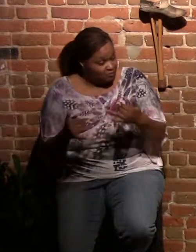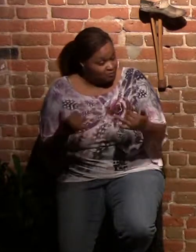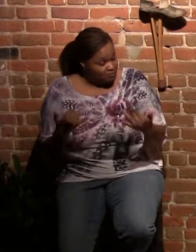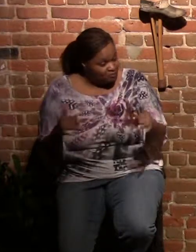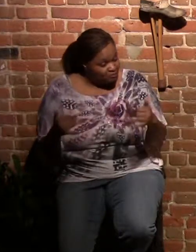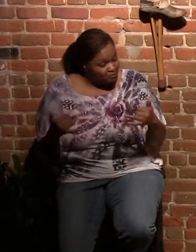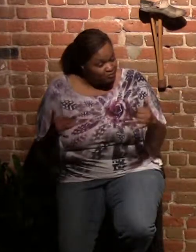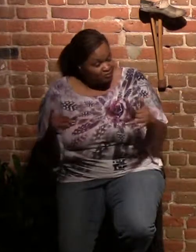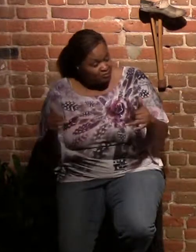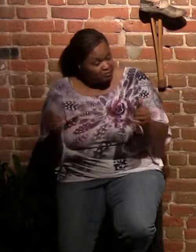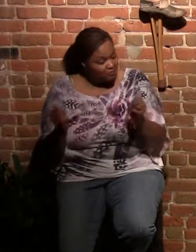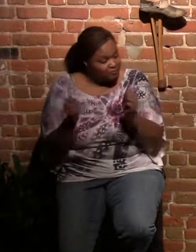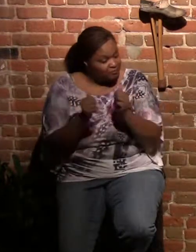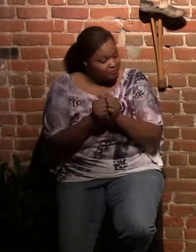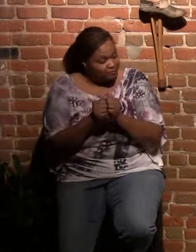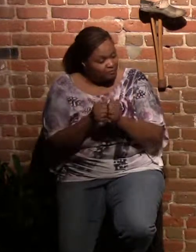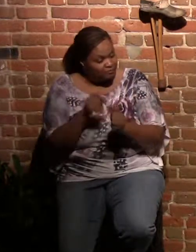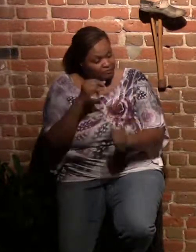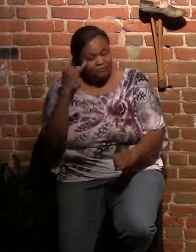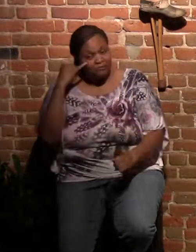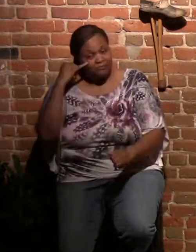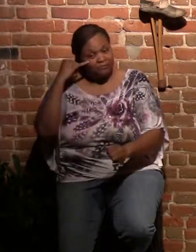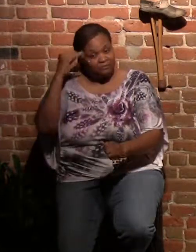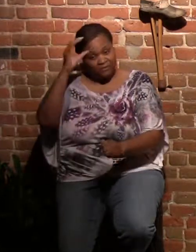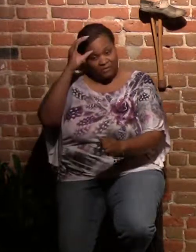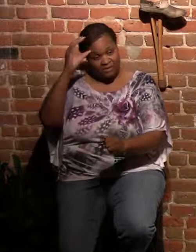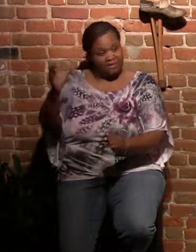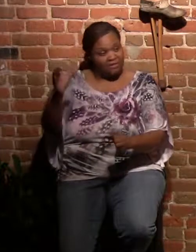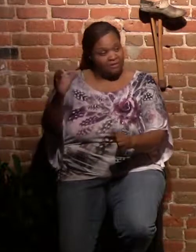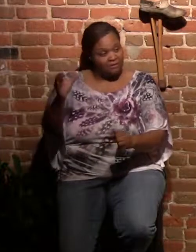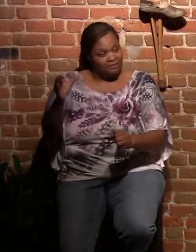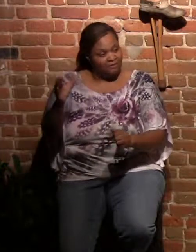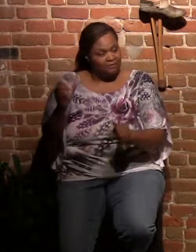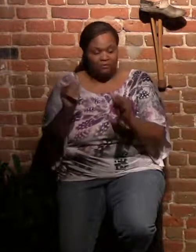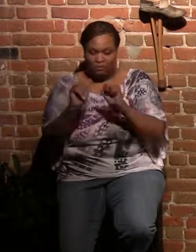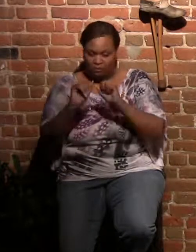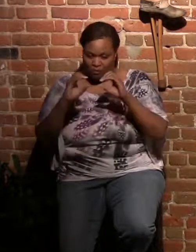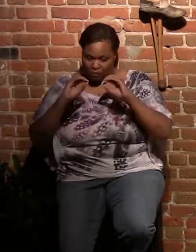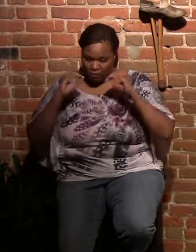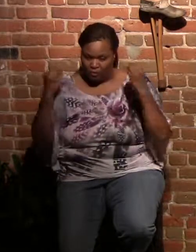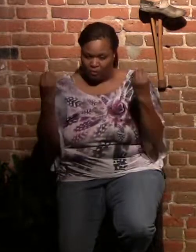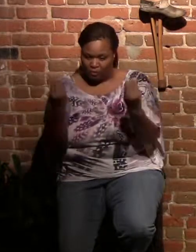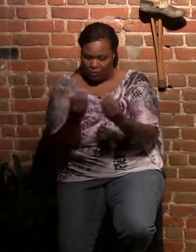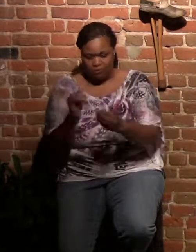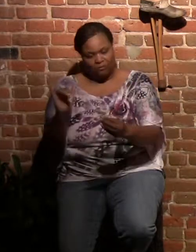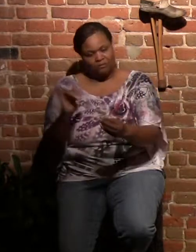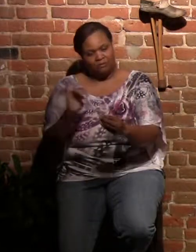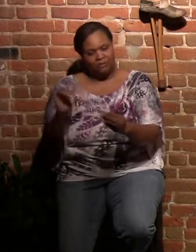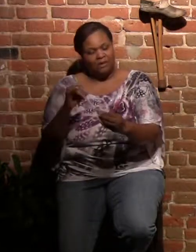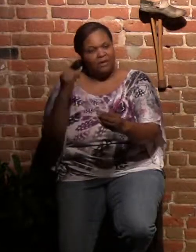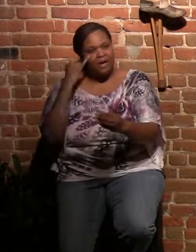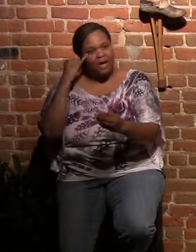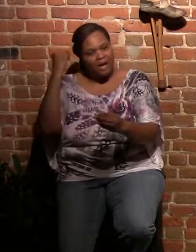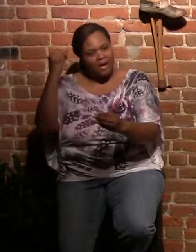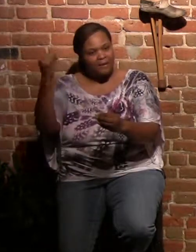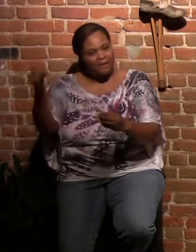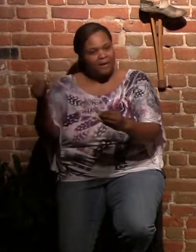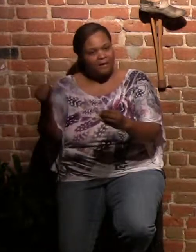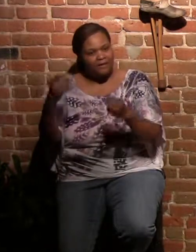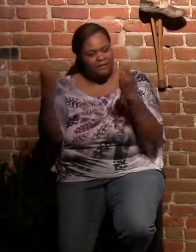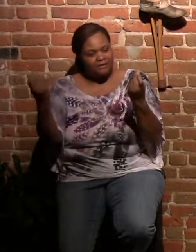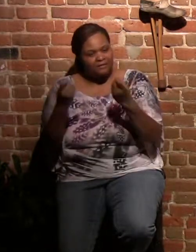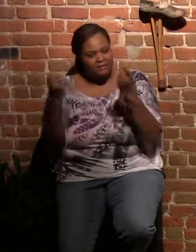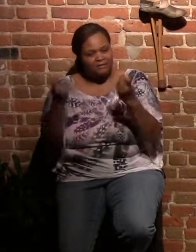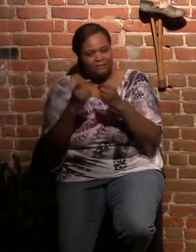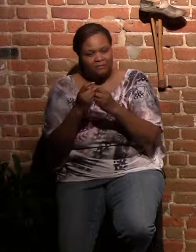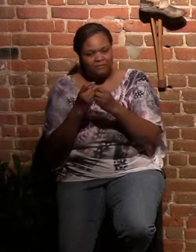So what I can tell you is that an organization like Imagination Celebration is an organization